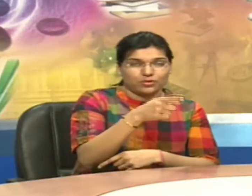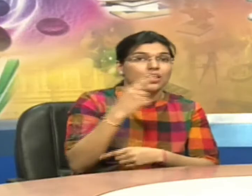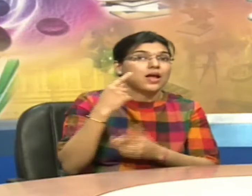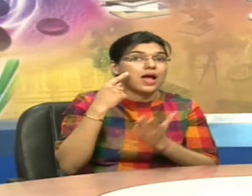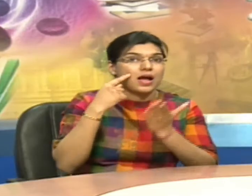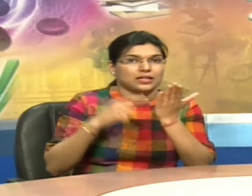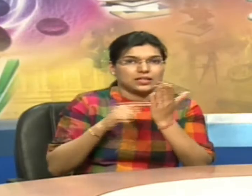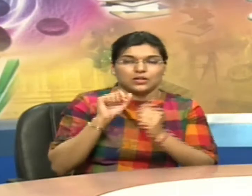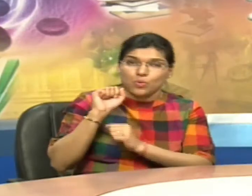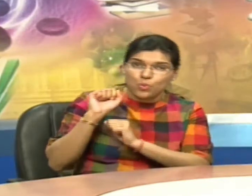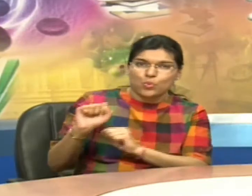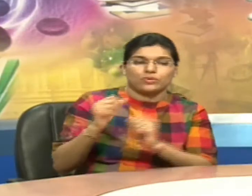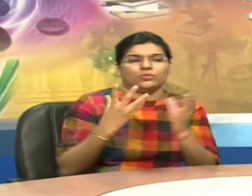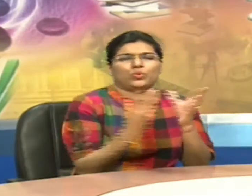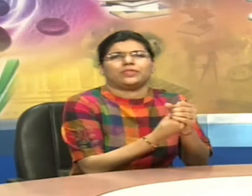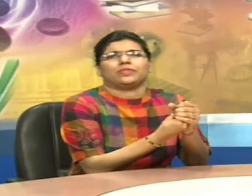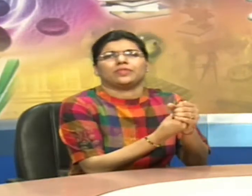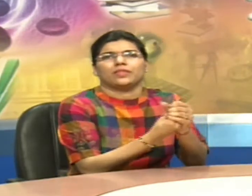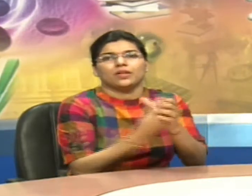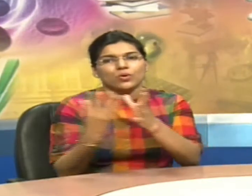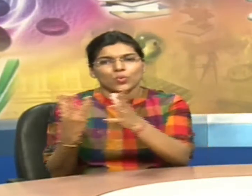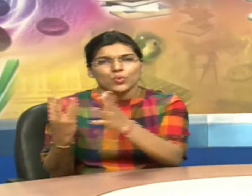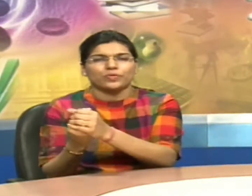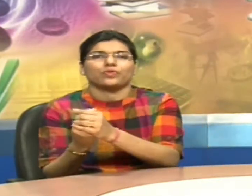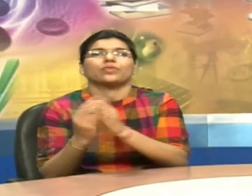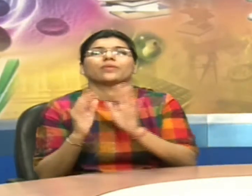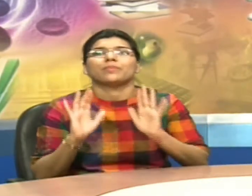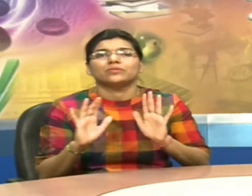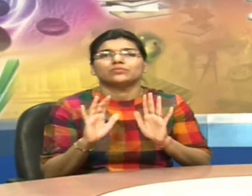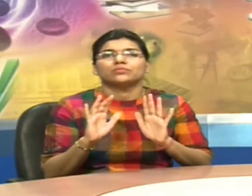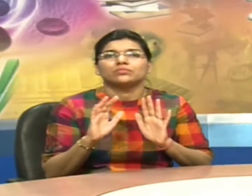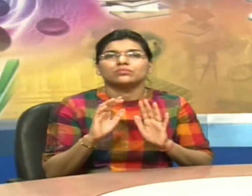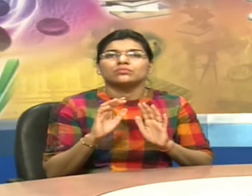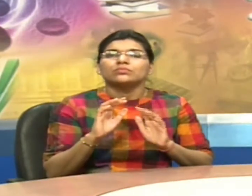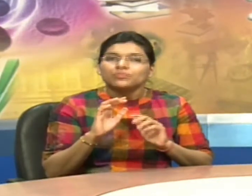Similarly, we use does with he, she or it.